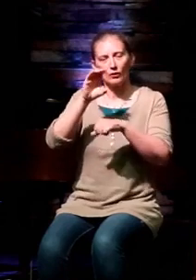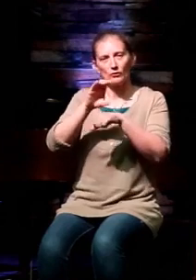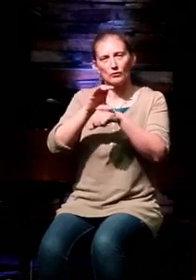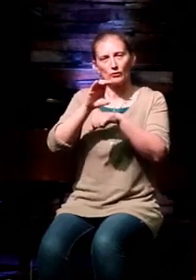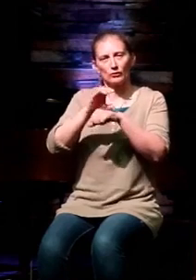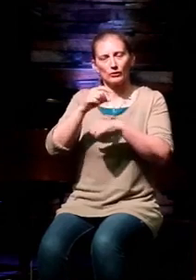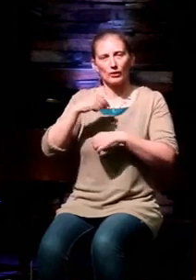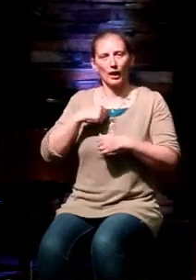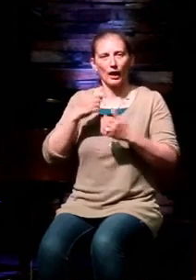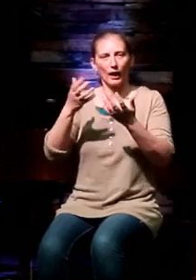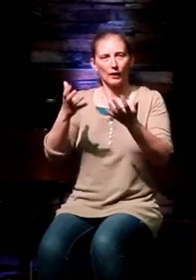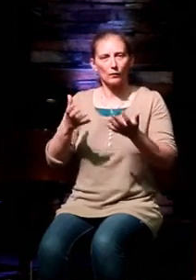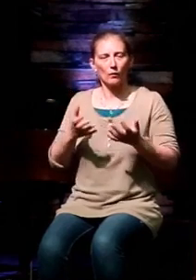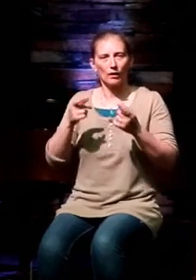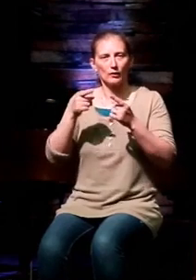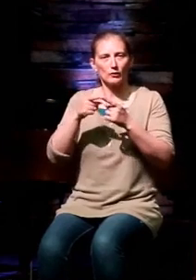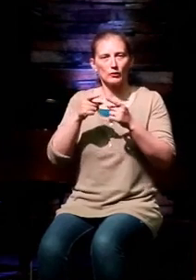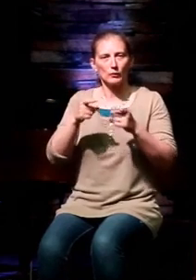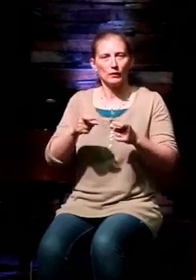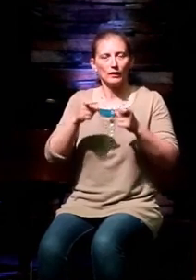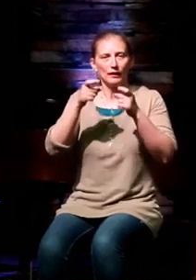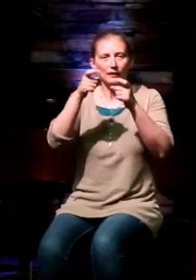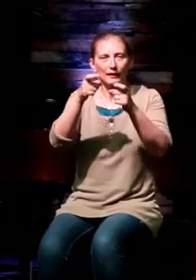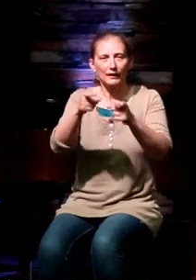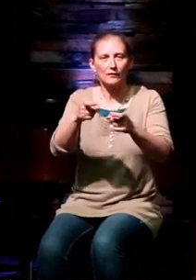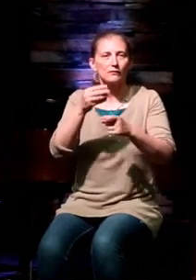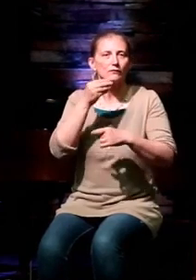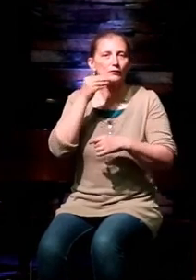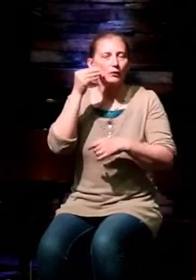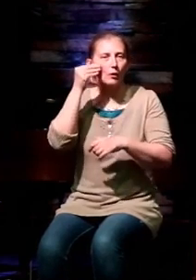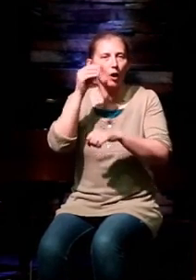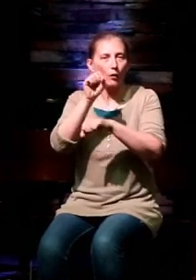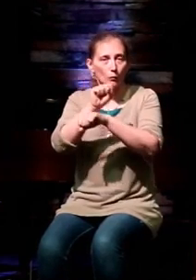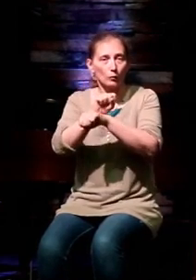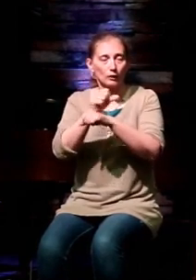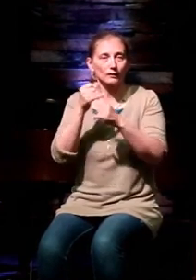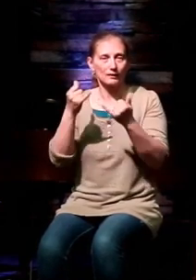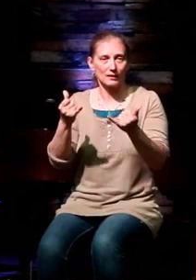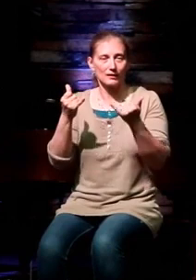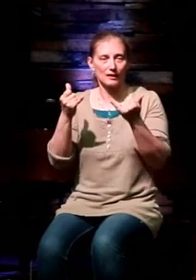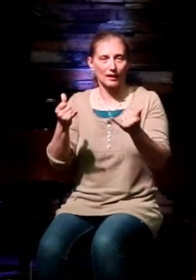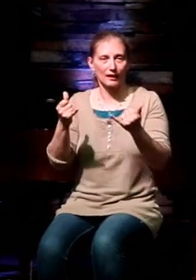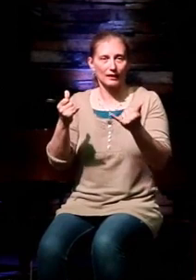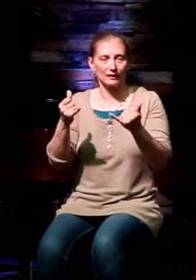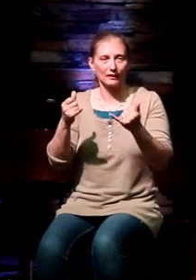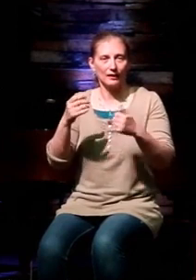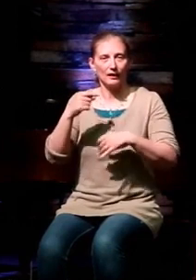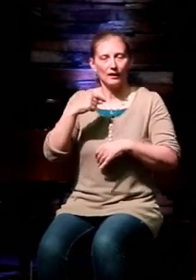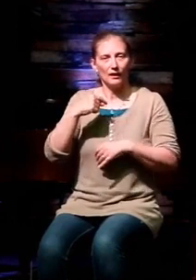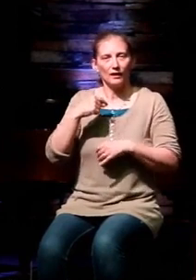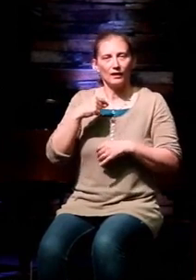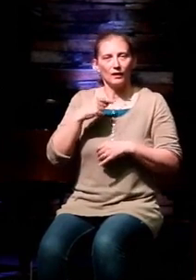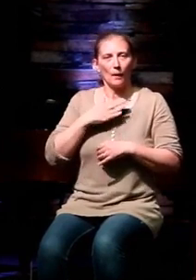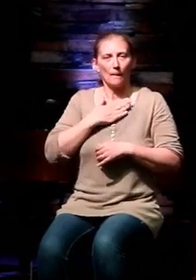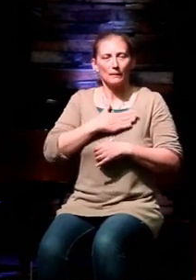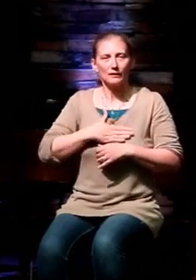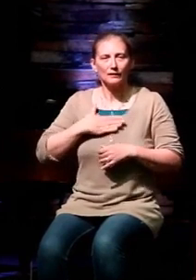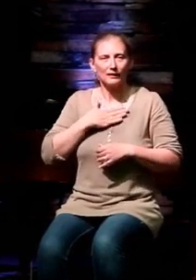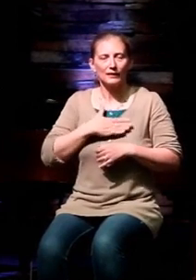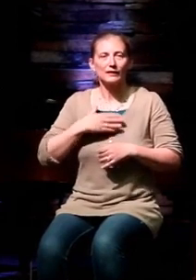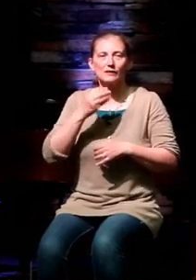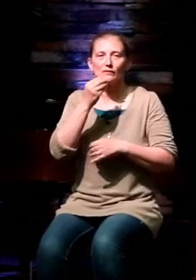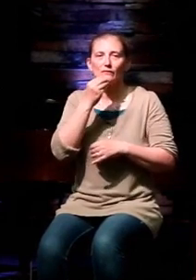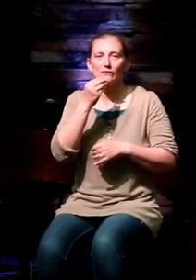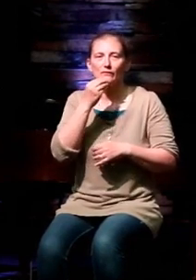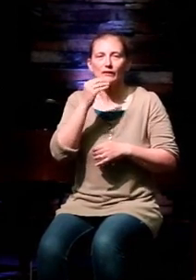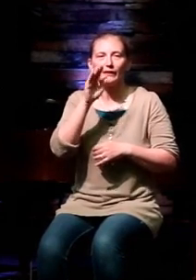you a little homework as we prepare to close. For this week, if you're a Christ follower, I want you to work on feeding your spirit this week.